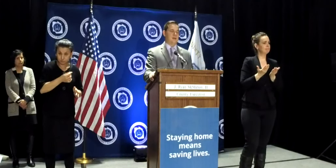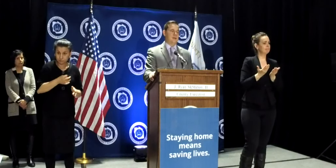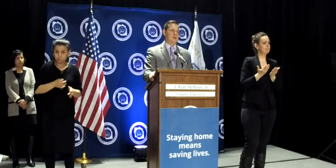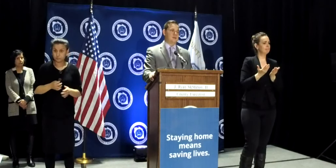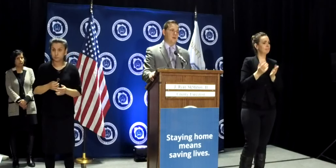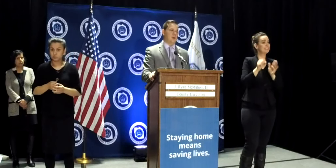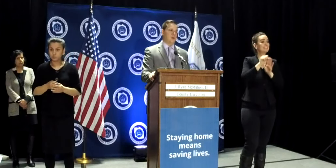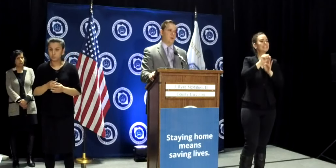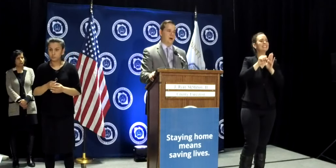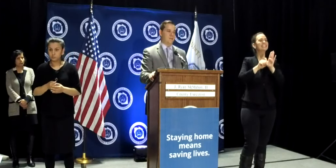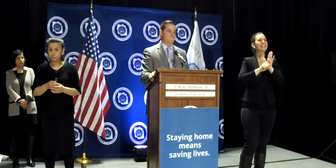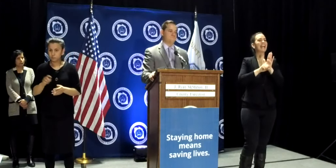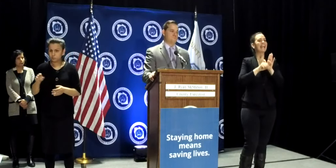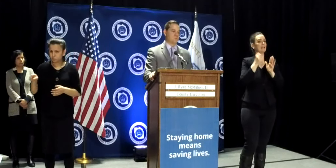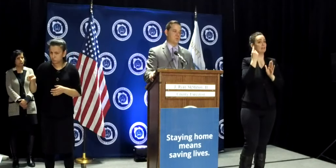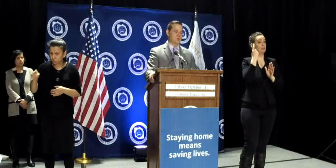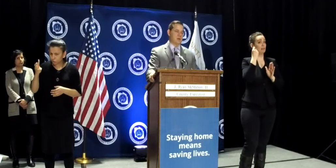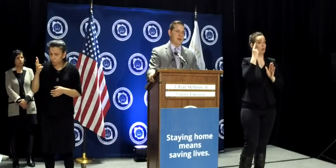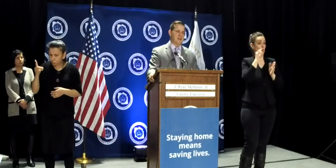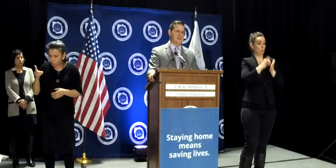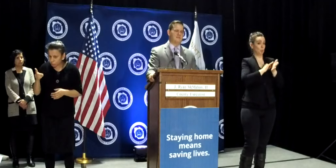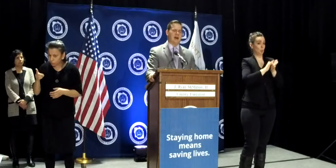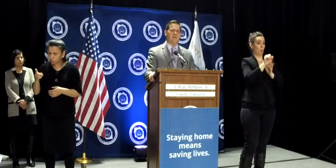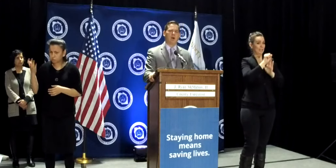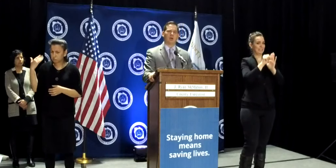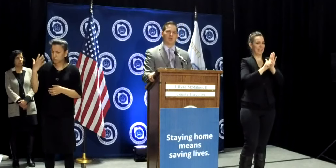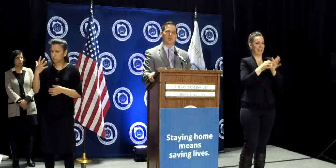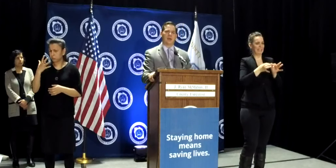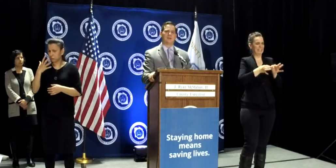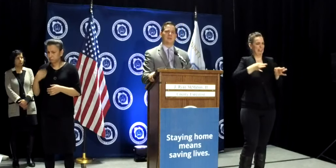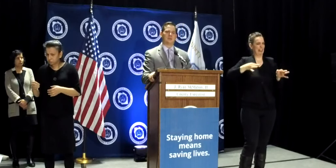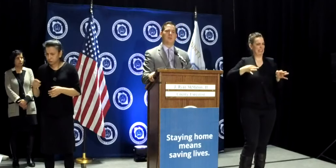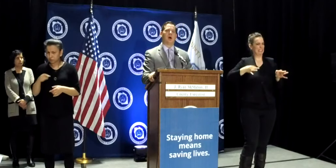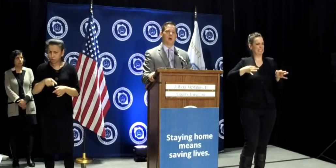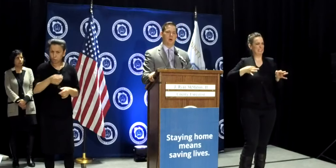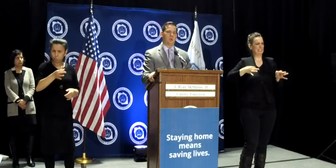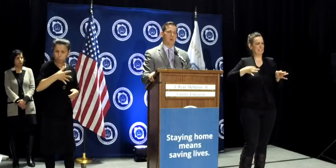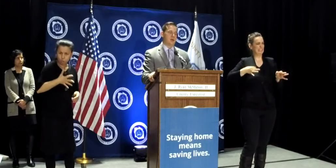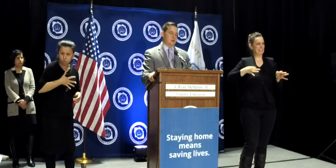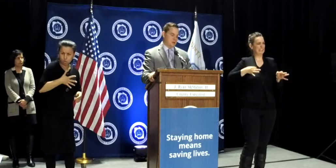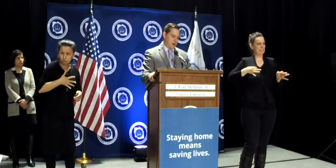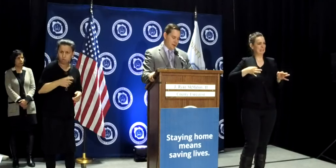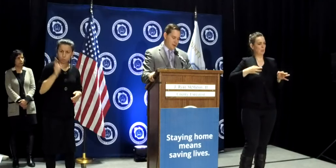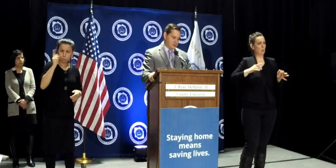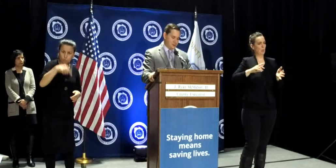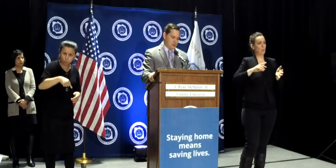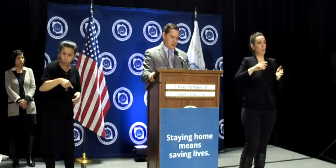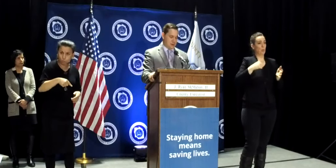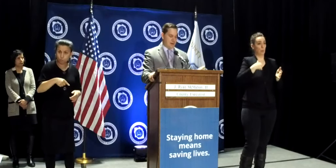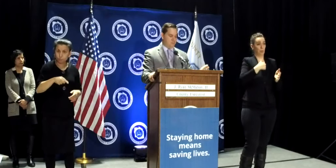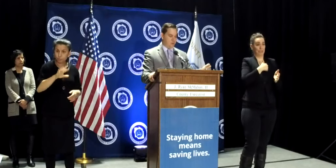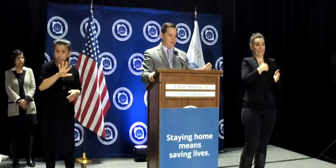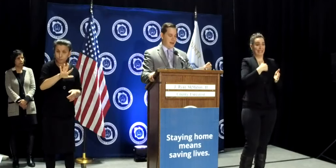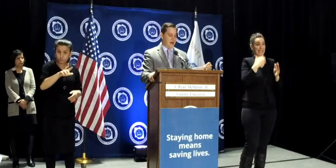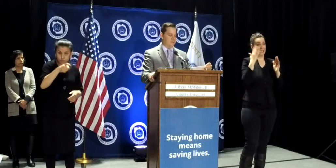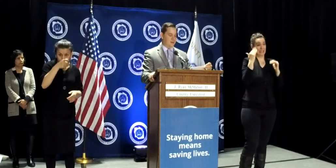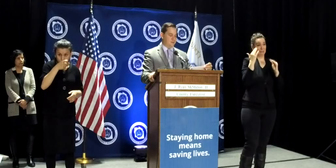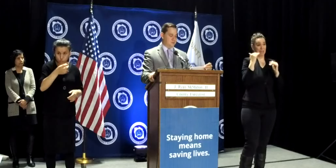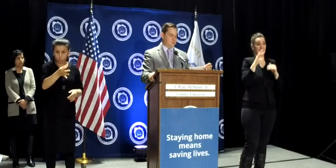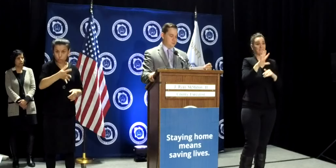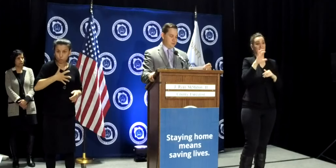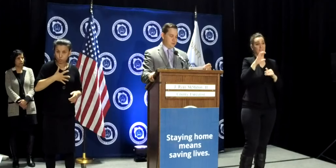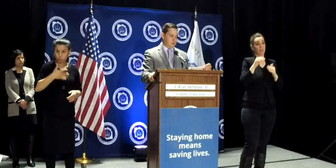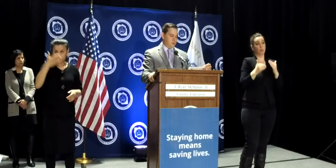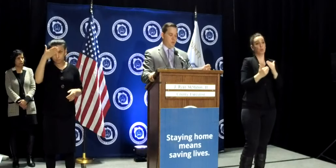data. So they had us at 500 new cases tomorrow. So I guess I'm pretty